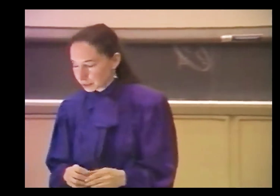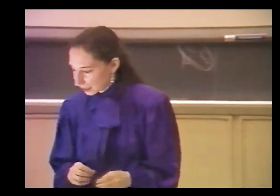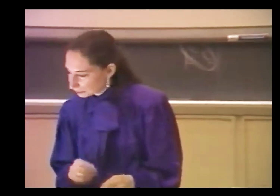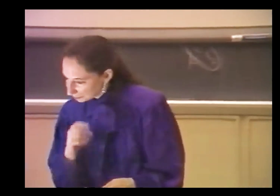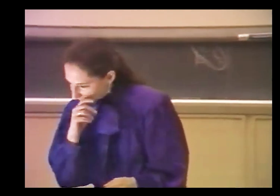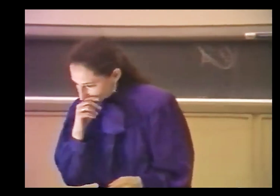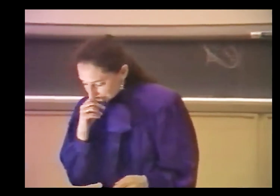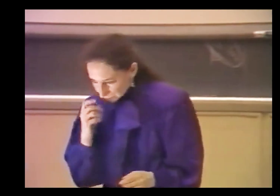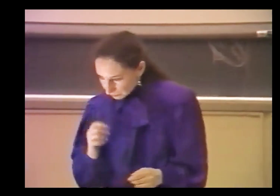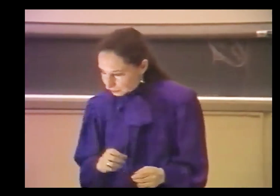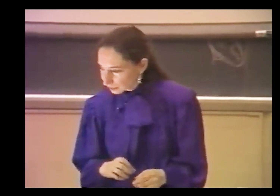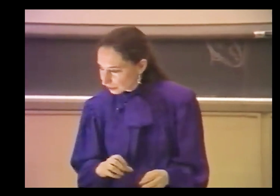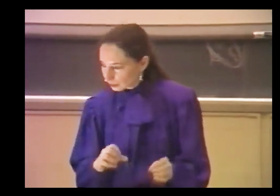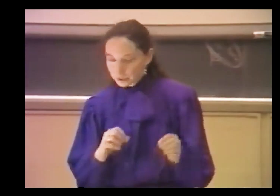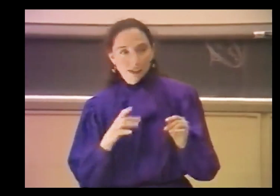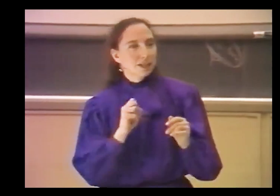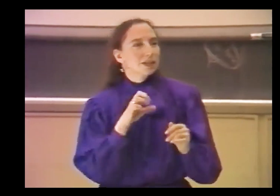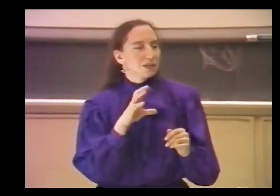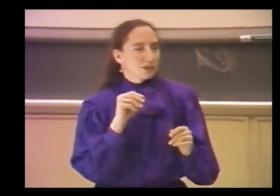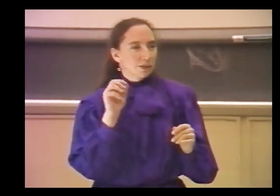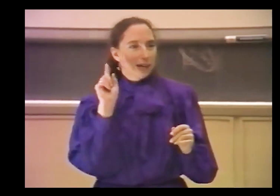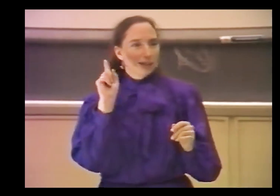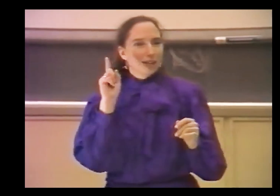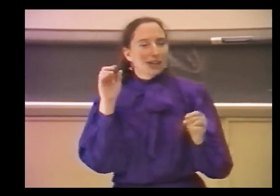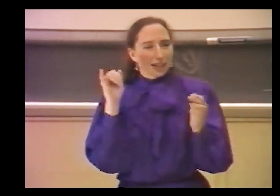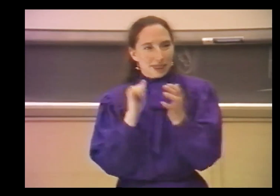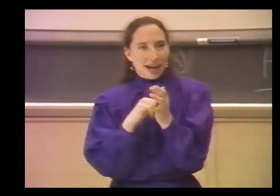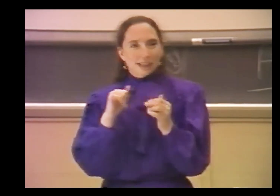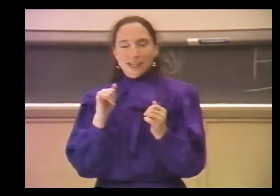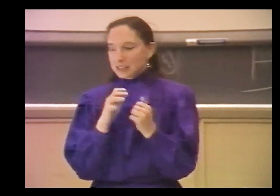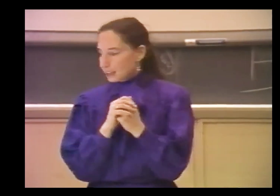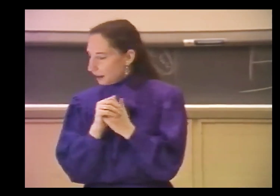Okay. All right. So that